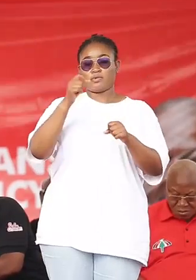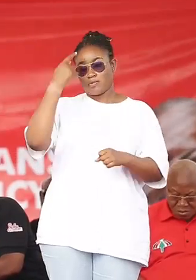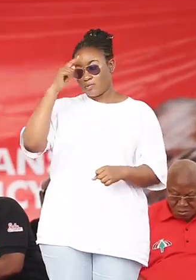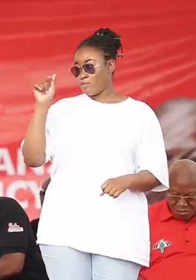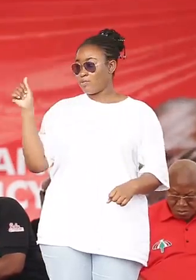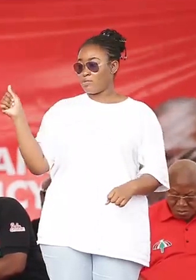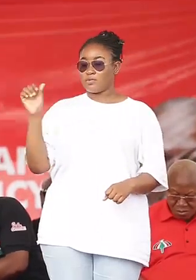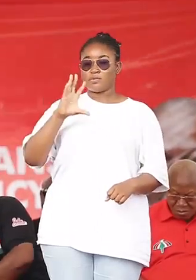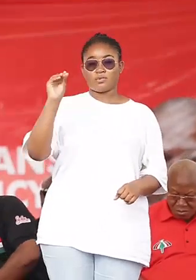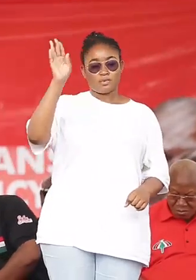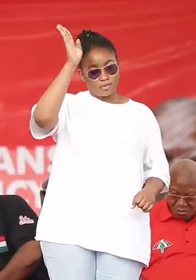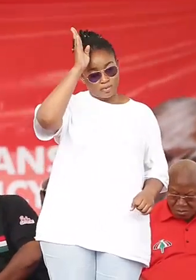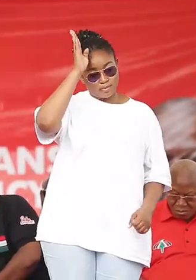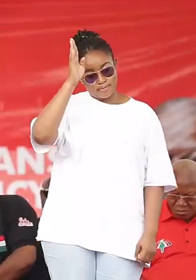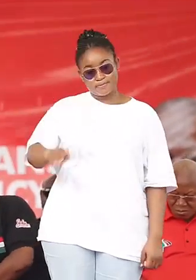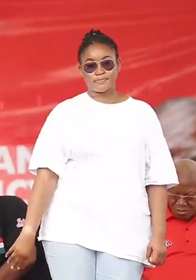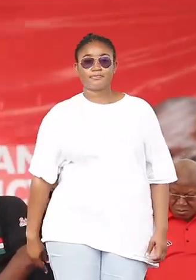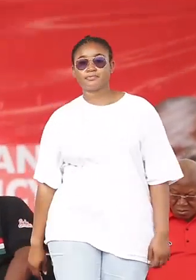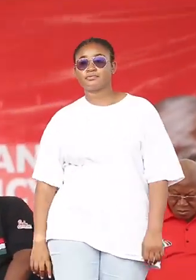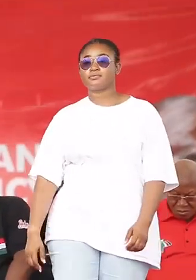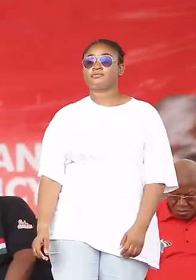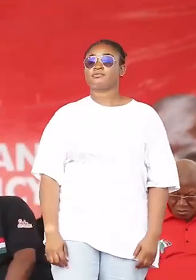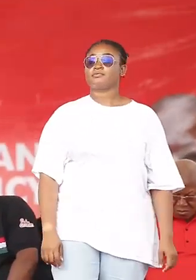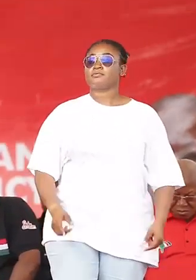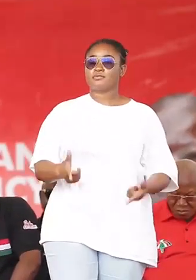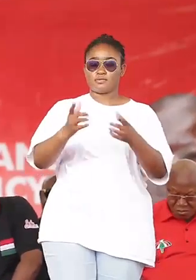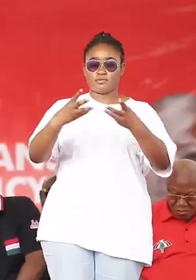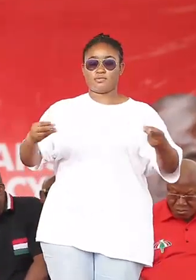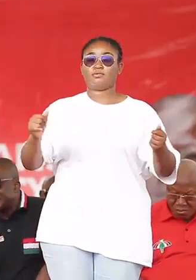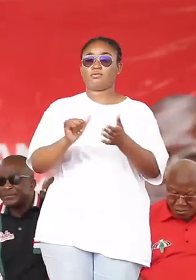Balmia and Mahama, let us sort ourselves out